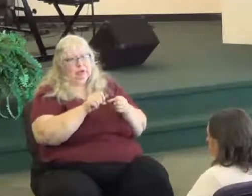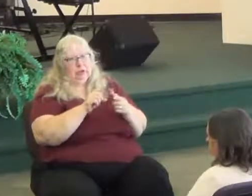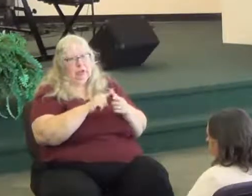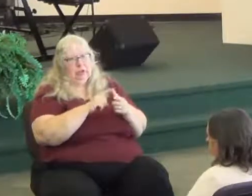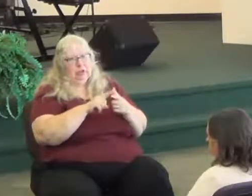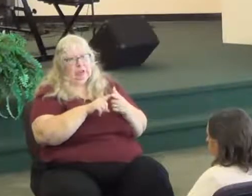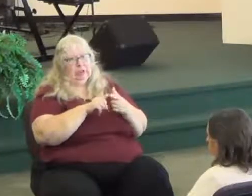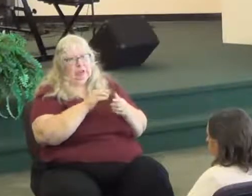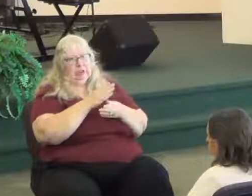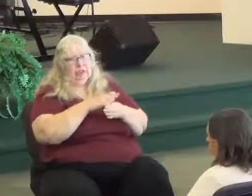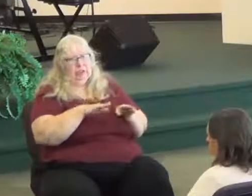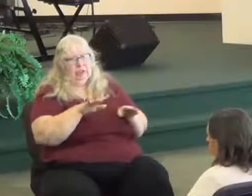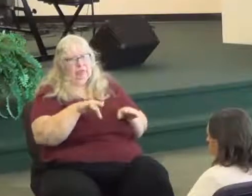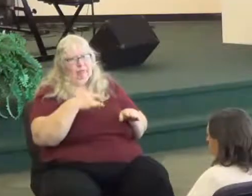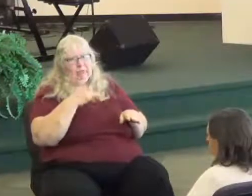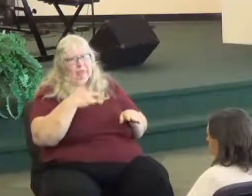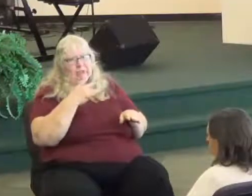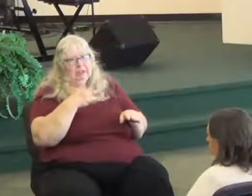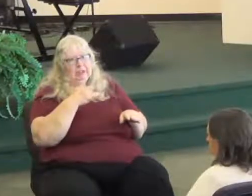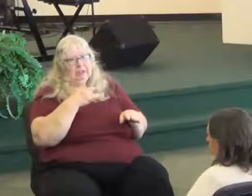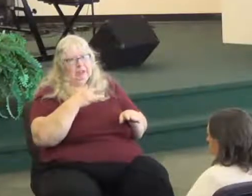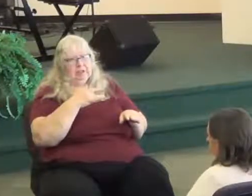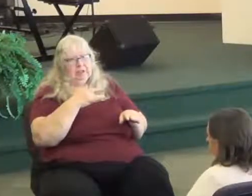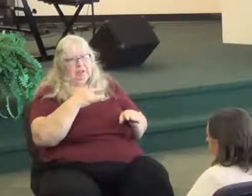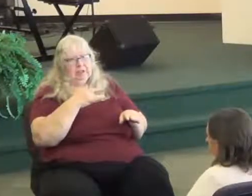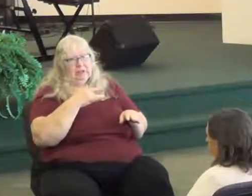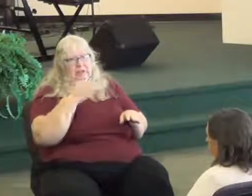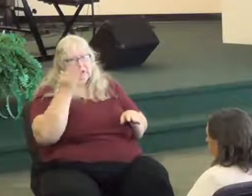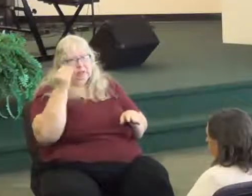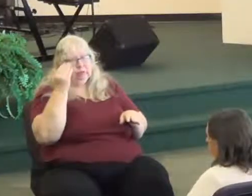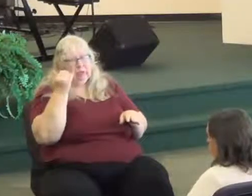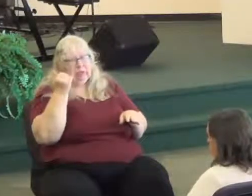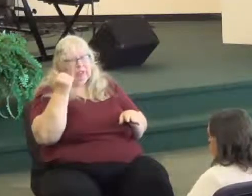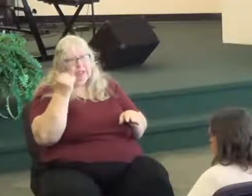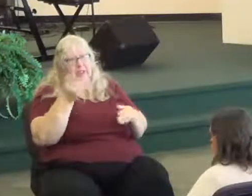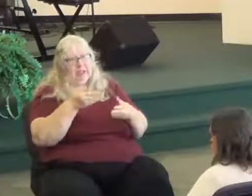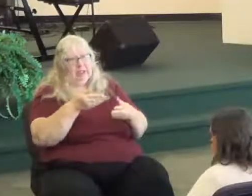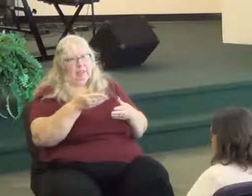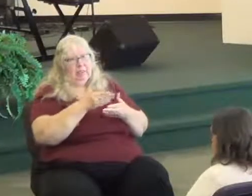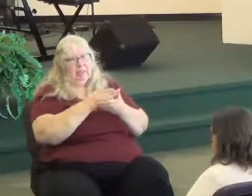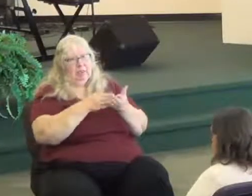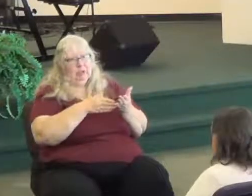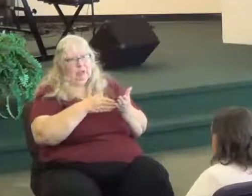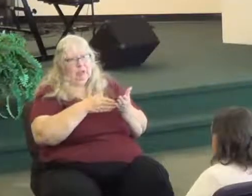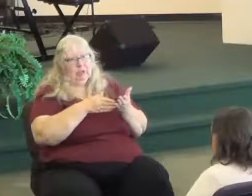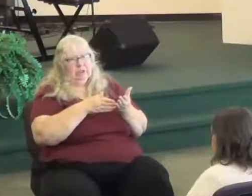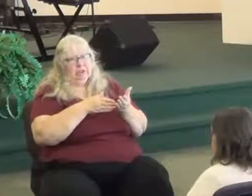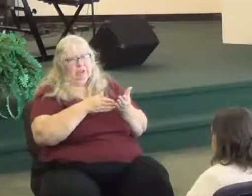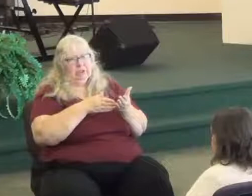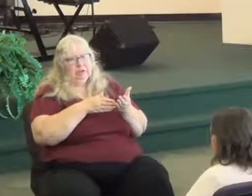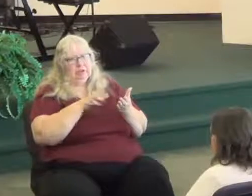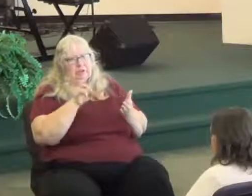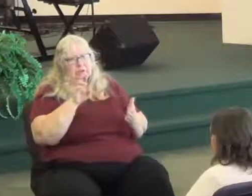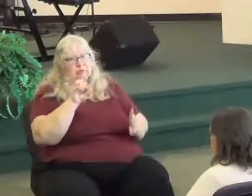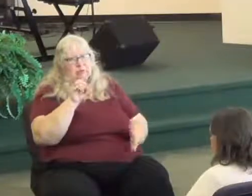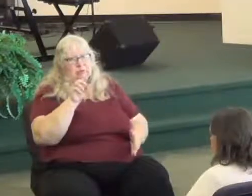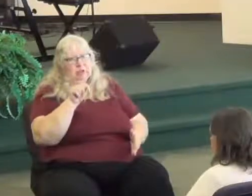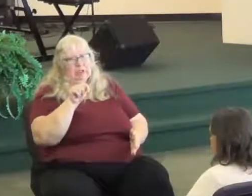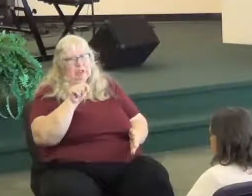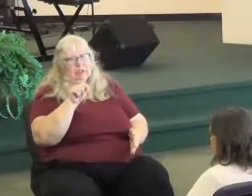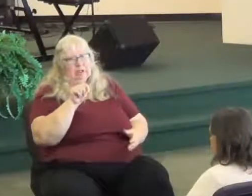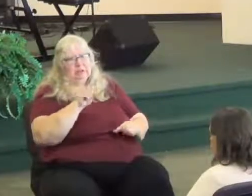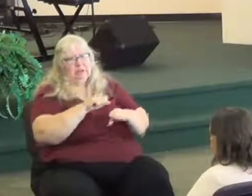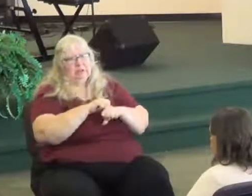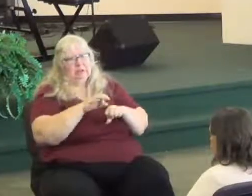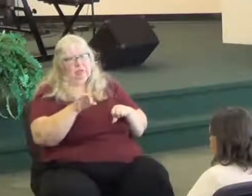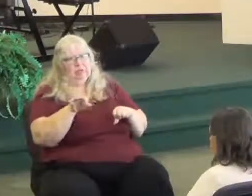and they don't feel it. And that's why limbs rot and fall off. And so you can go to modern day leper camps today, and people talk about the stench